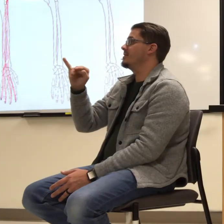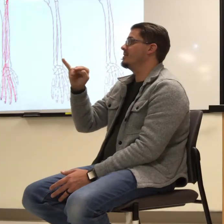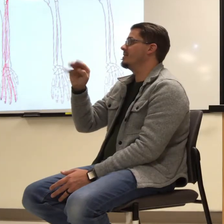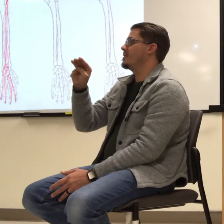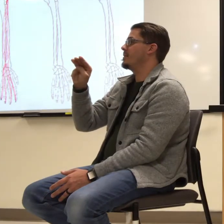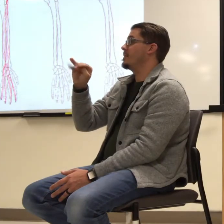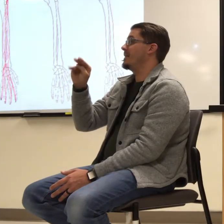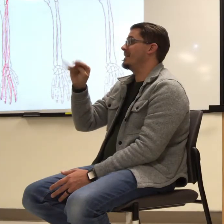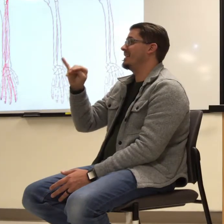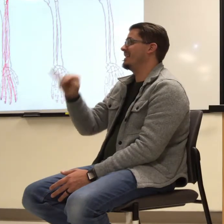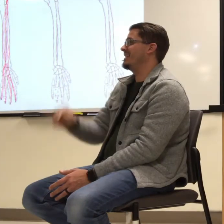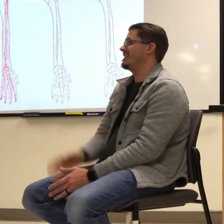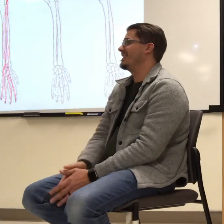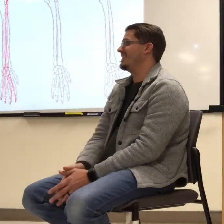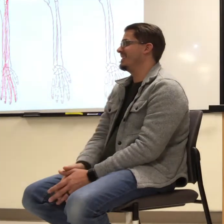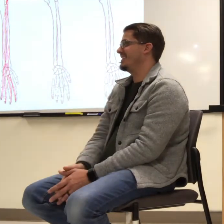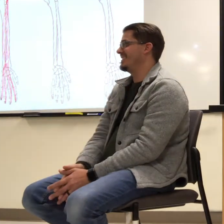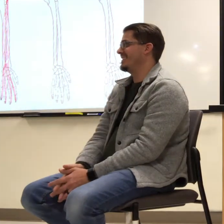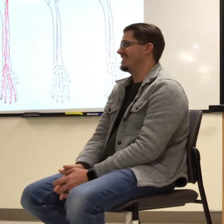extends